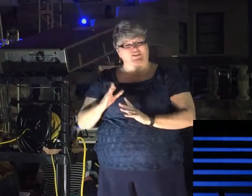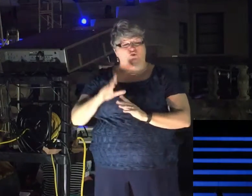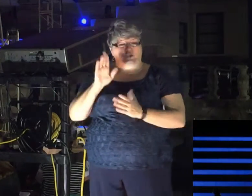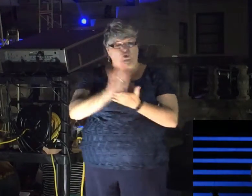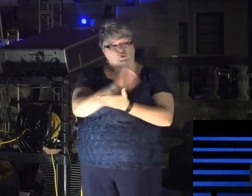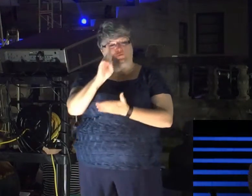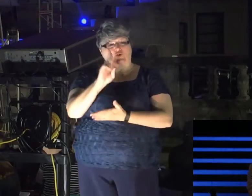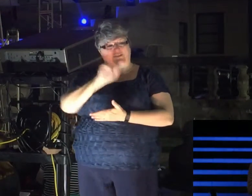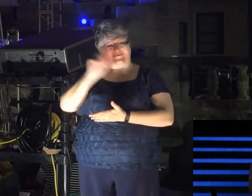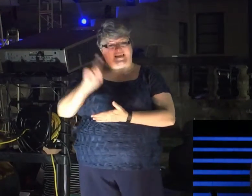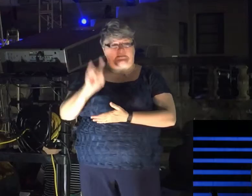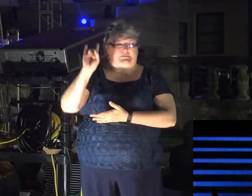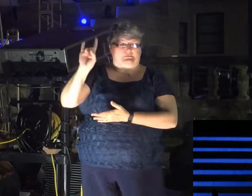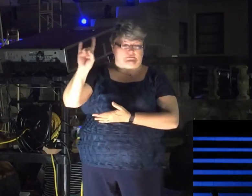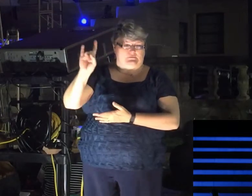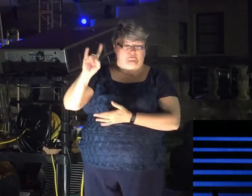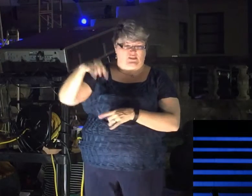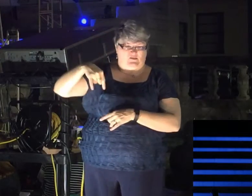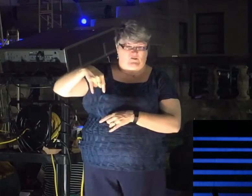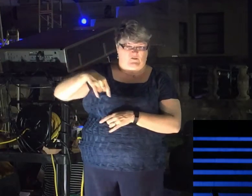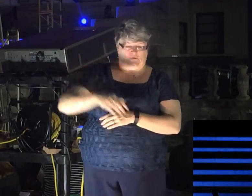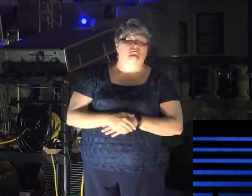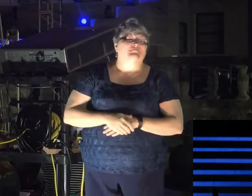a professor at the University of Texas.